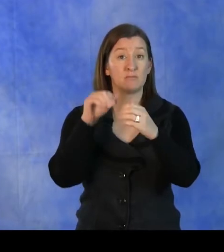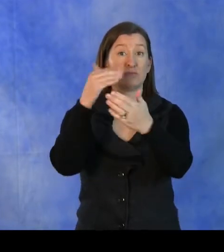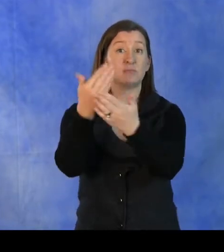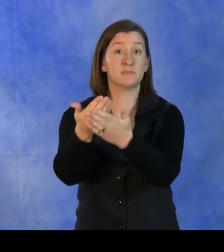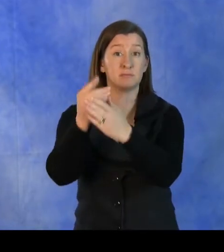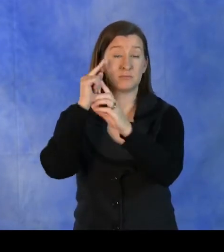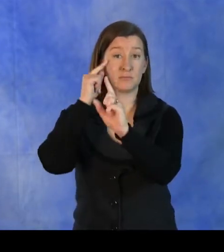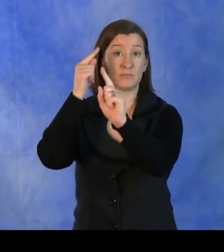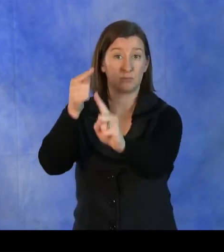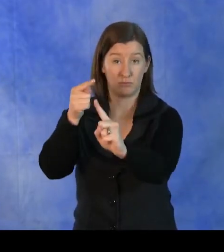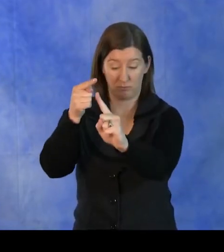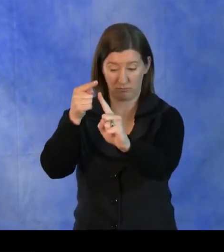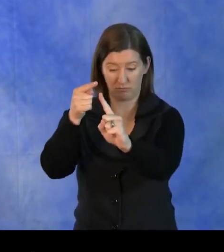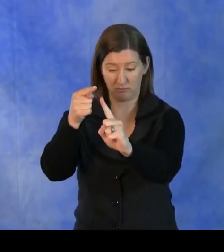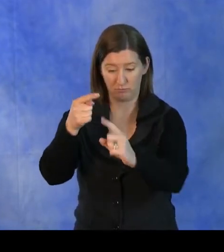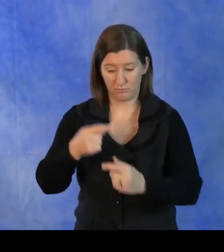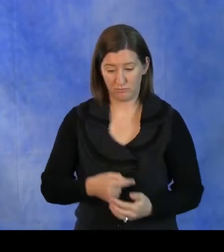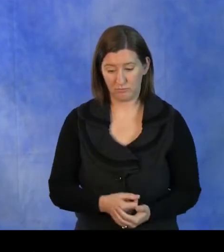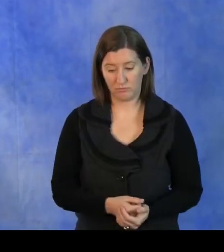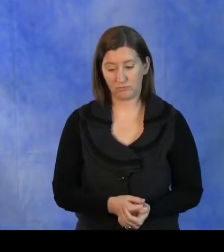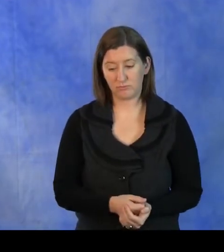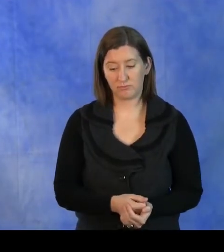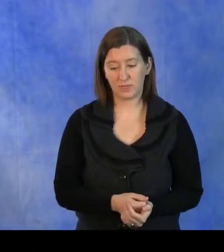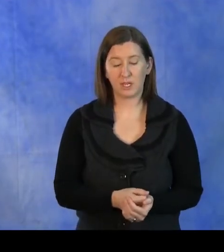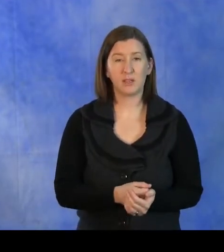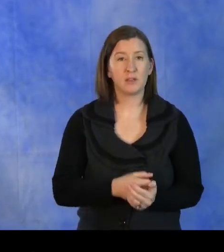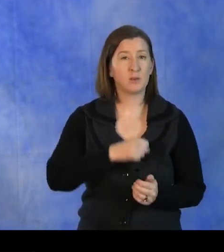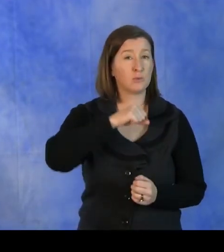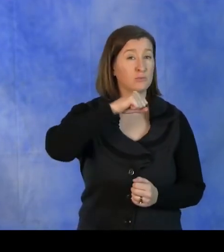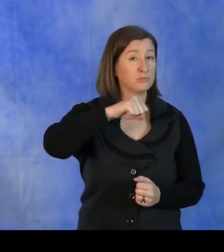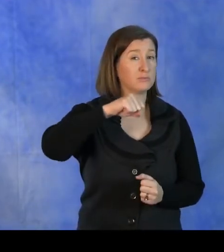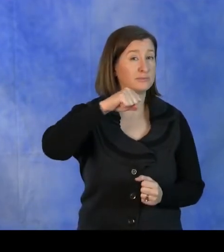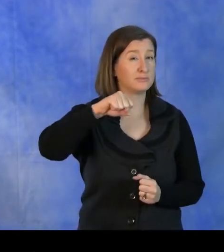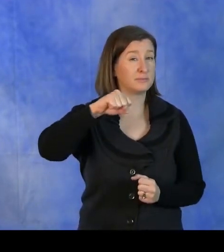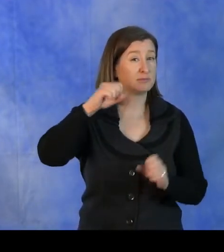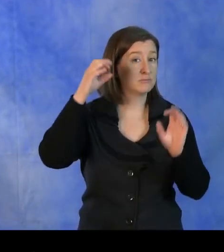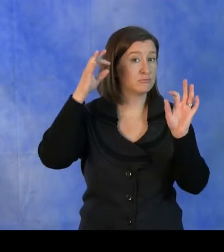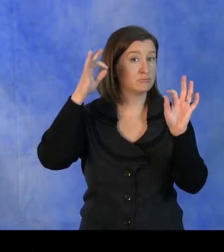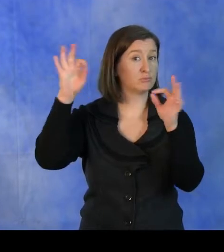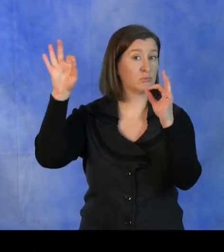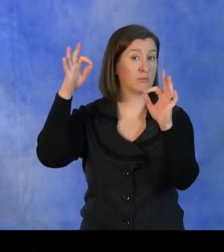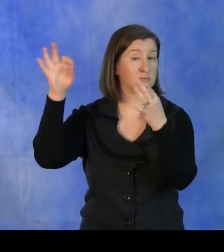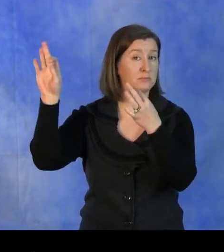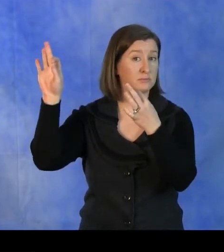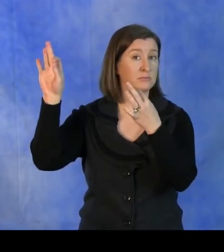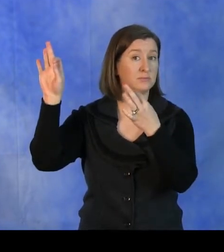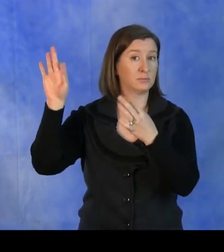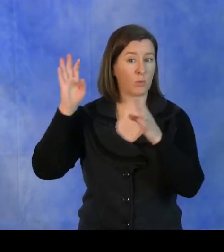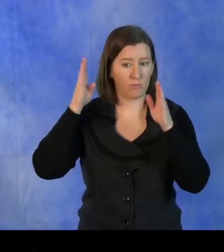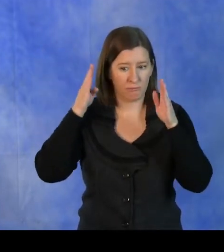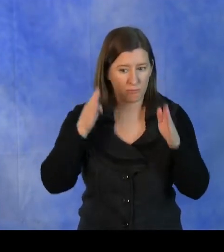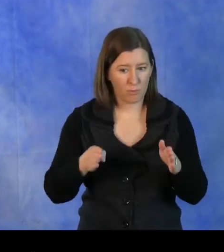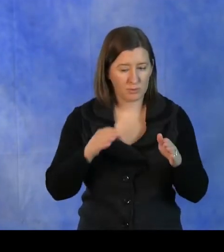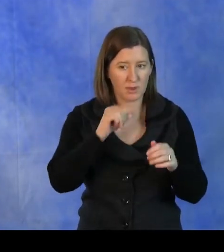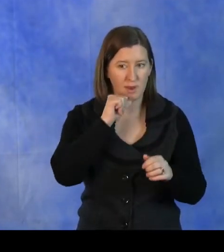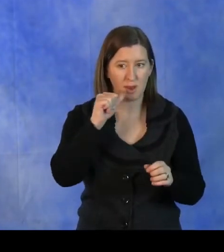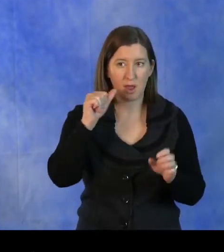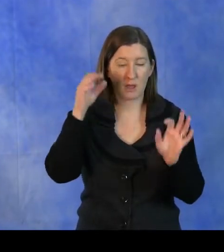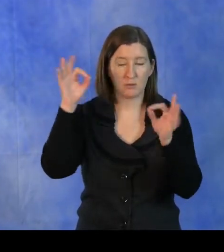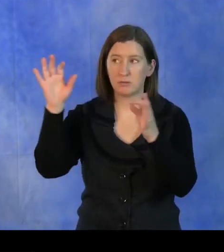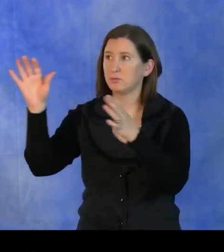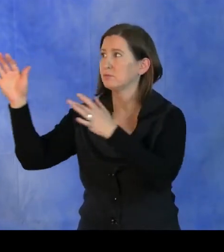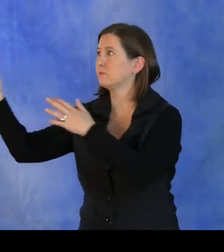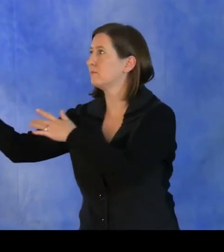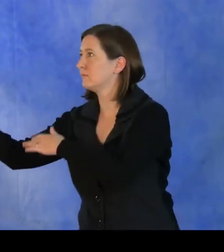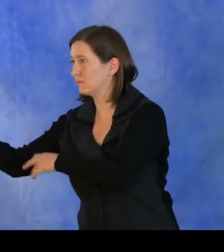Also problems with continuing to an end goal. They have a hard